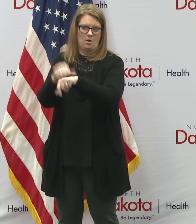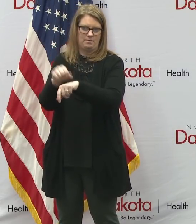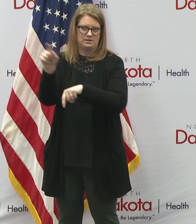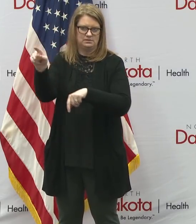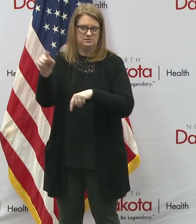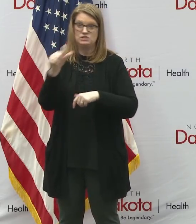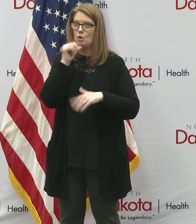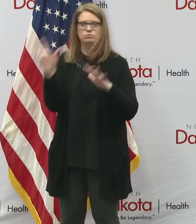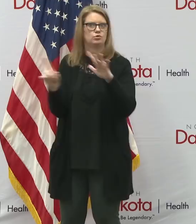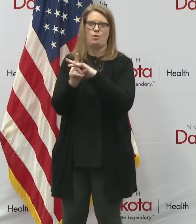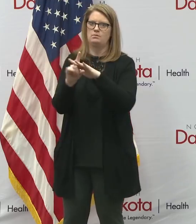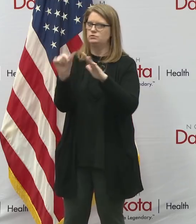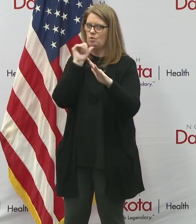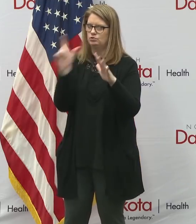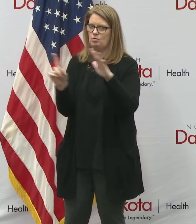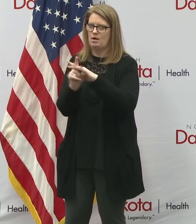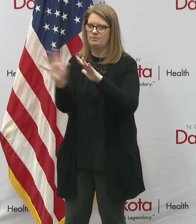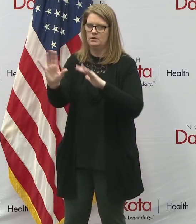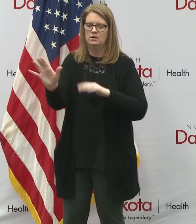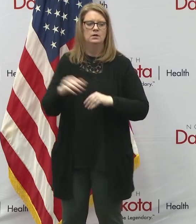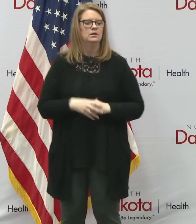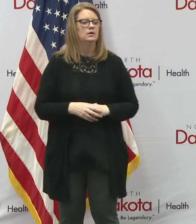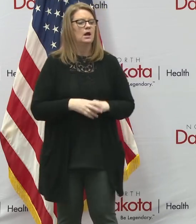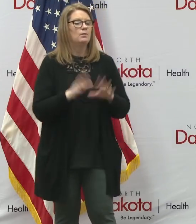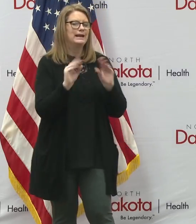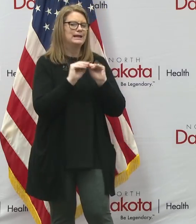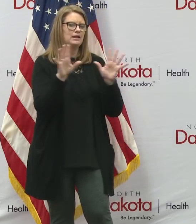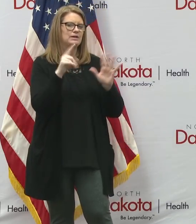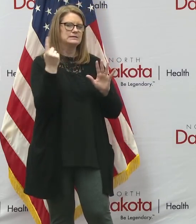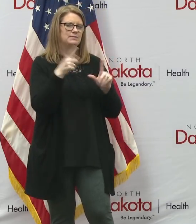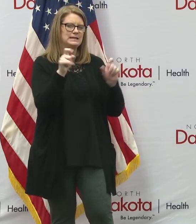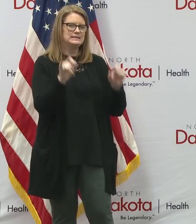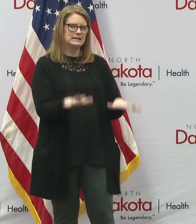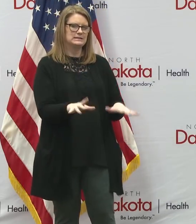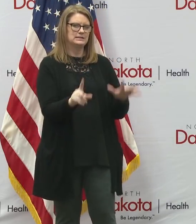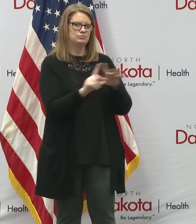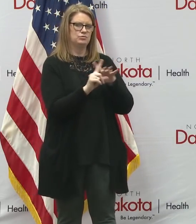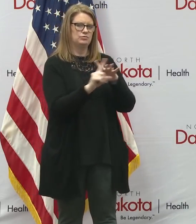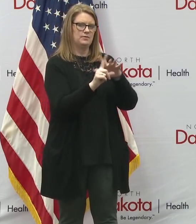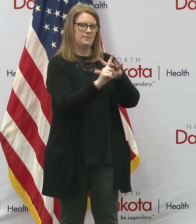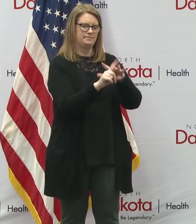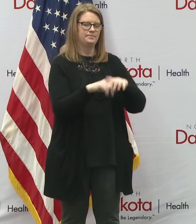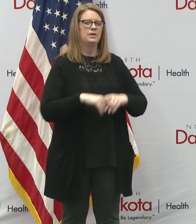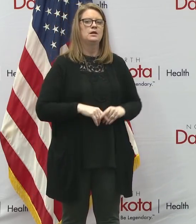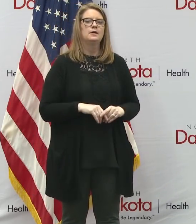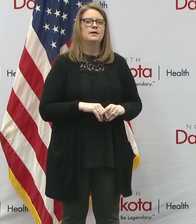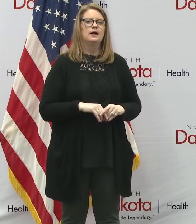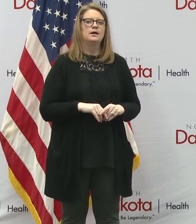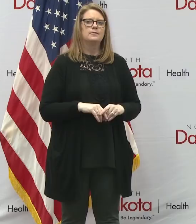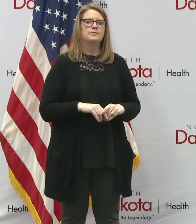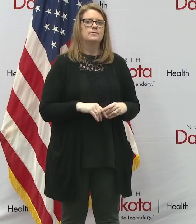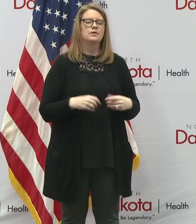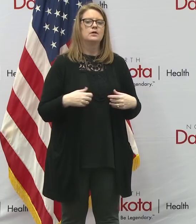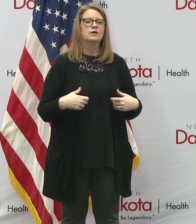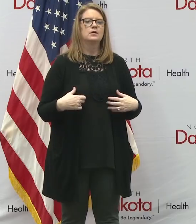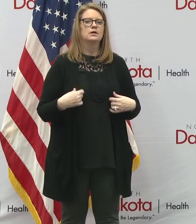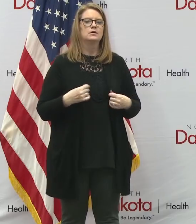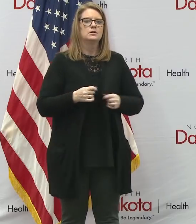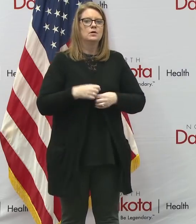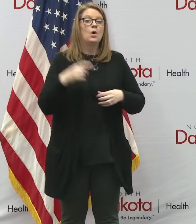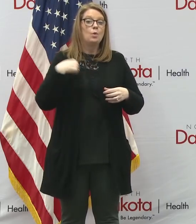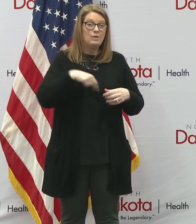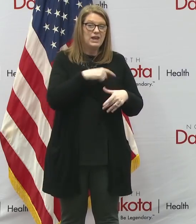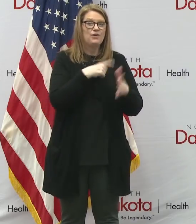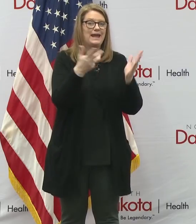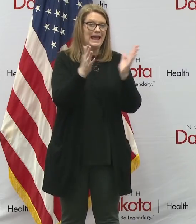I wanted to clarify something related to testing that has come up and we've heard about. We are asking our clinicians